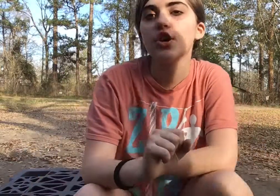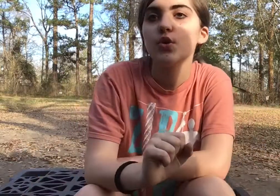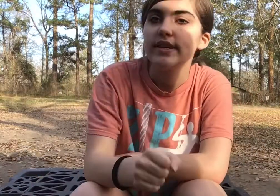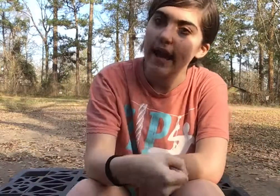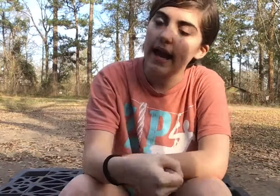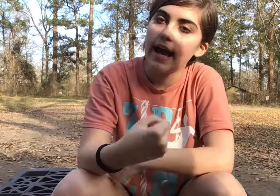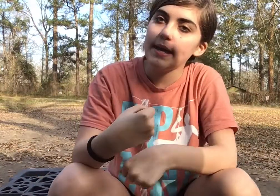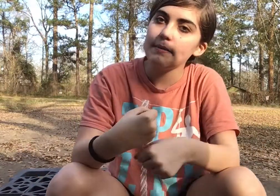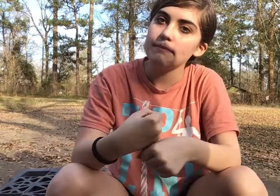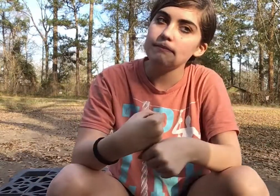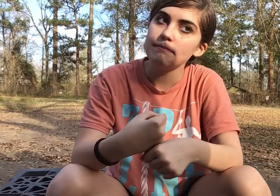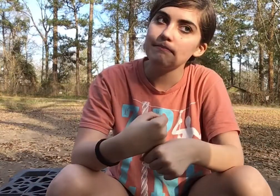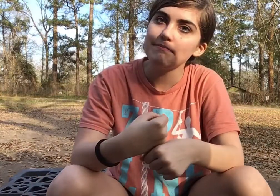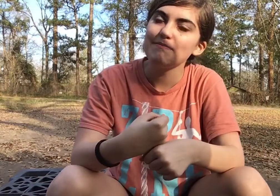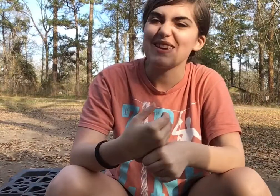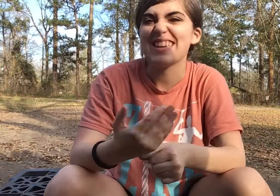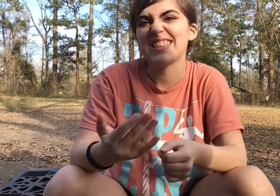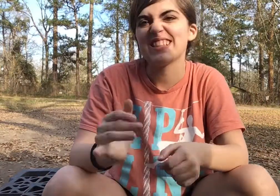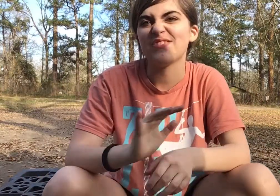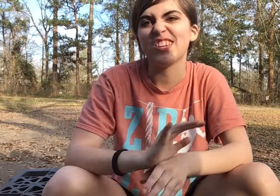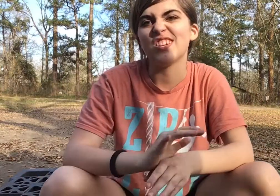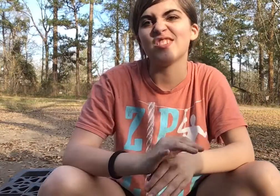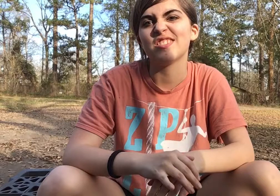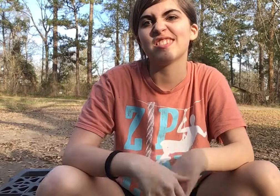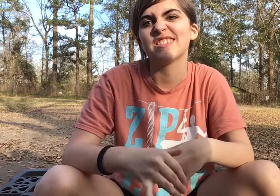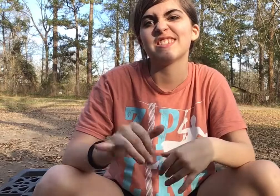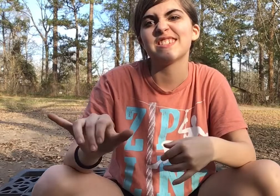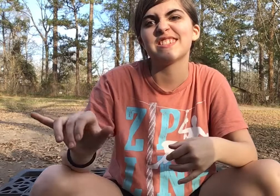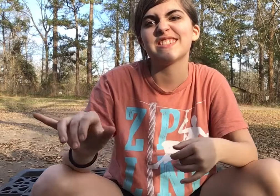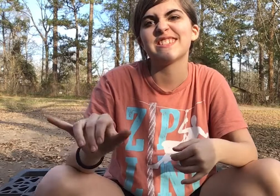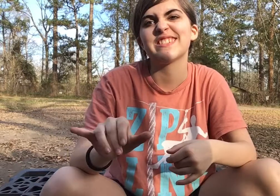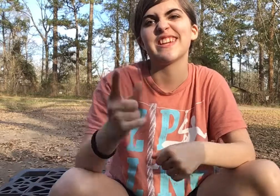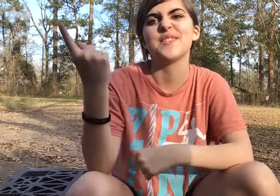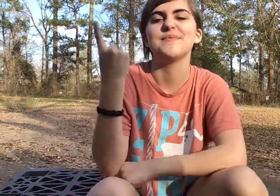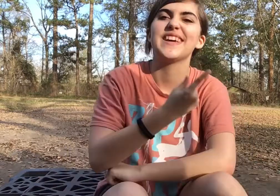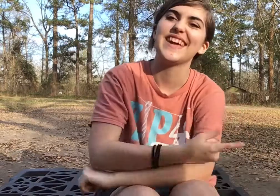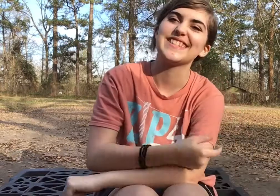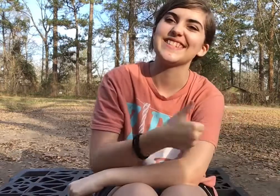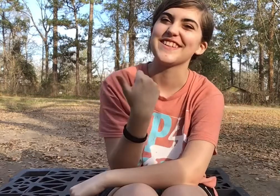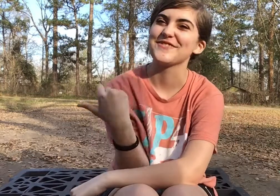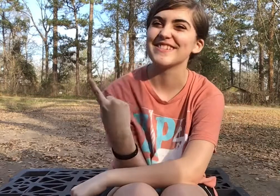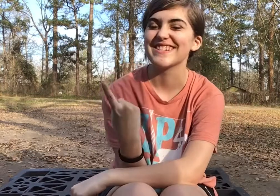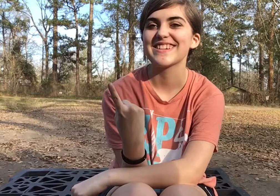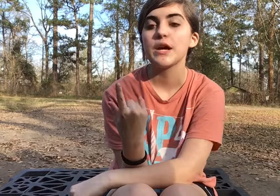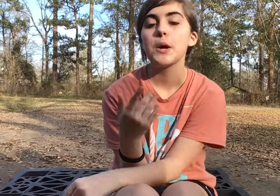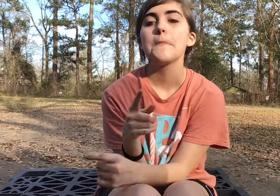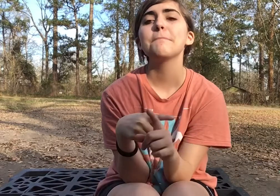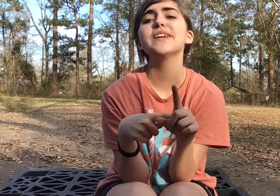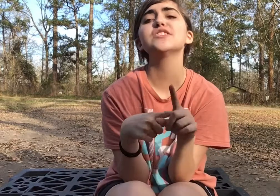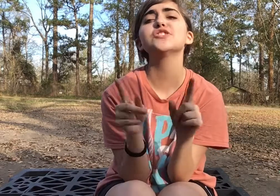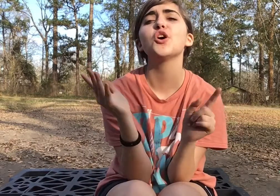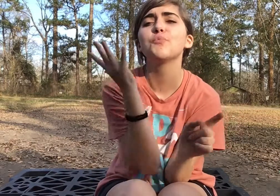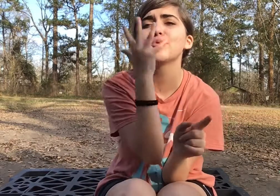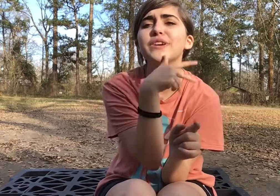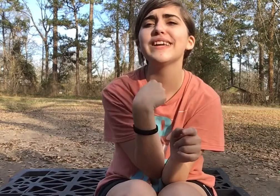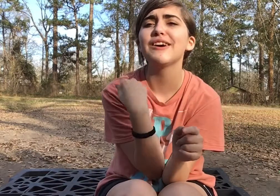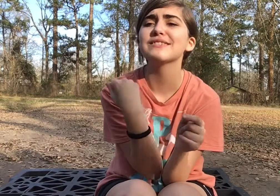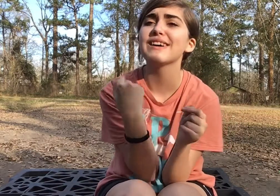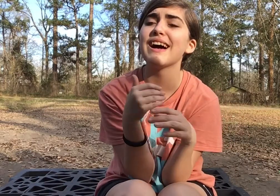So yeah, I'm making this video the same day as the other one, but it's so pretty